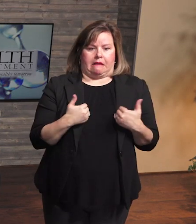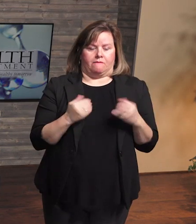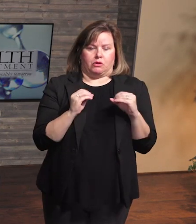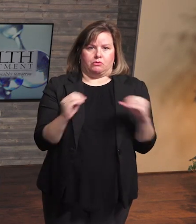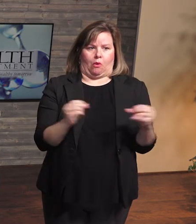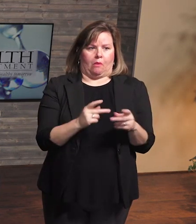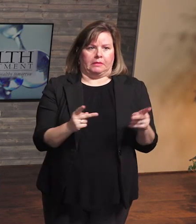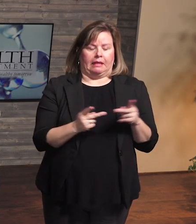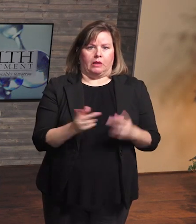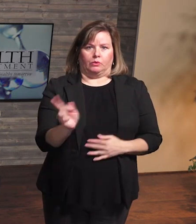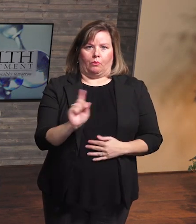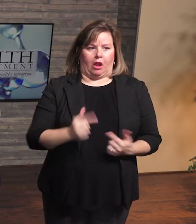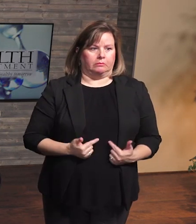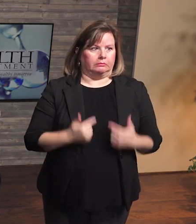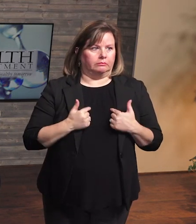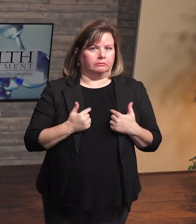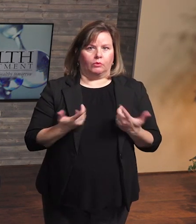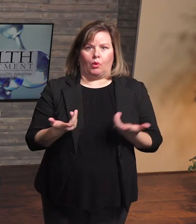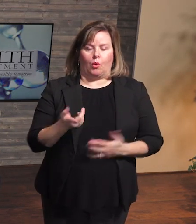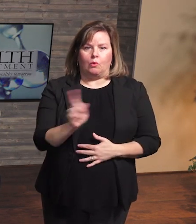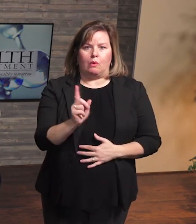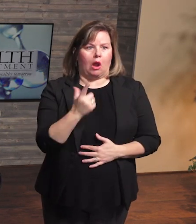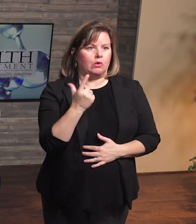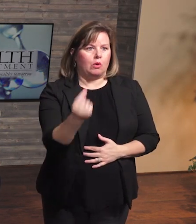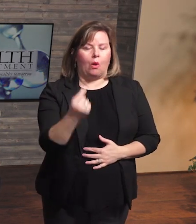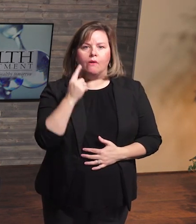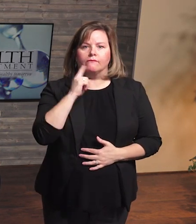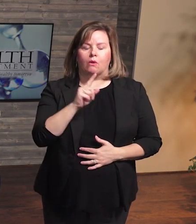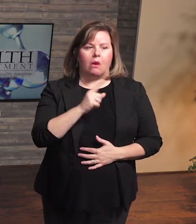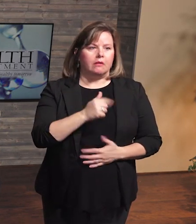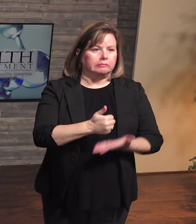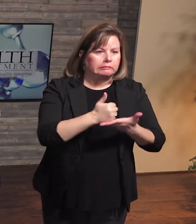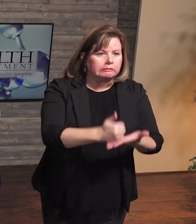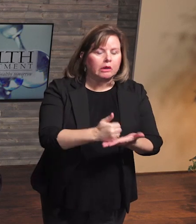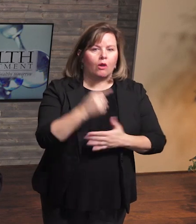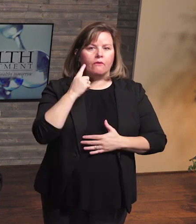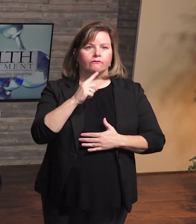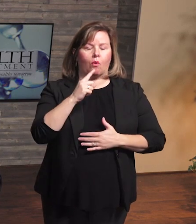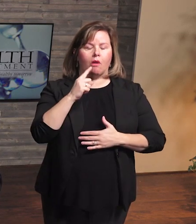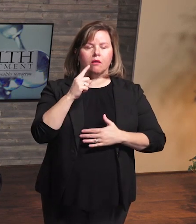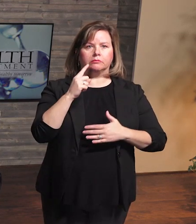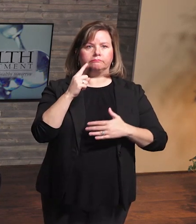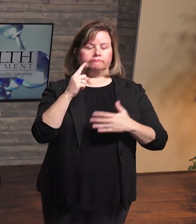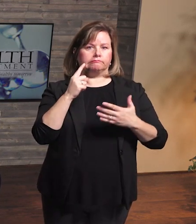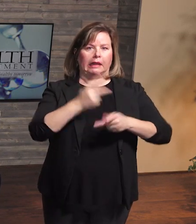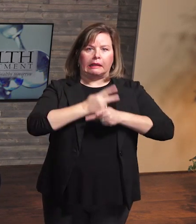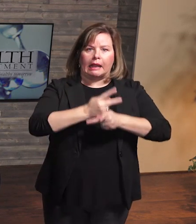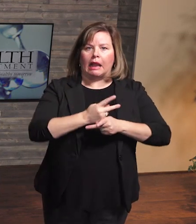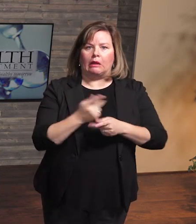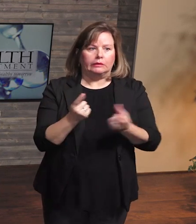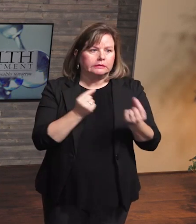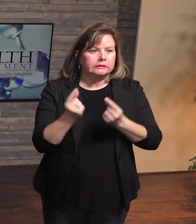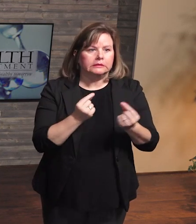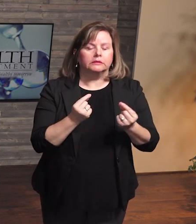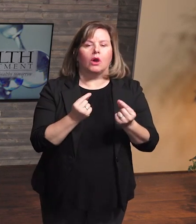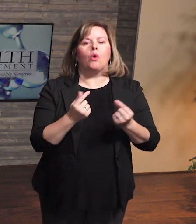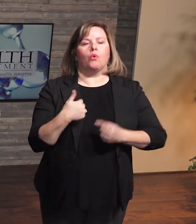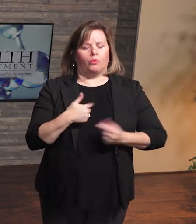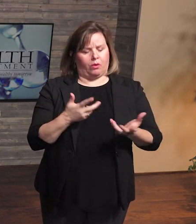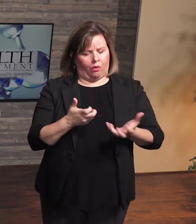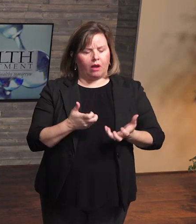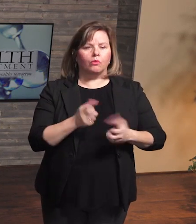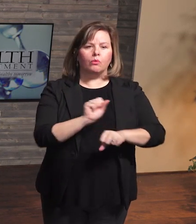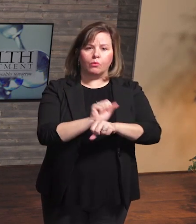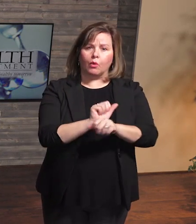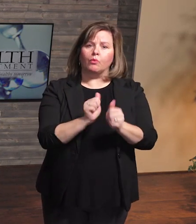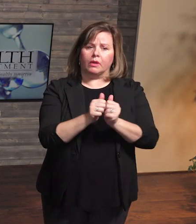deserves a safe place to go and receive care and shelter, especially during this COVID-19 epidemic. We want to